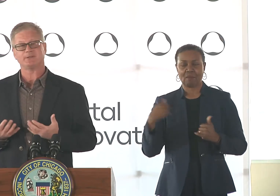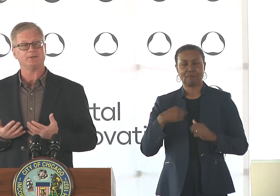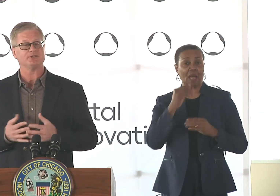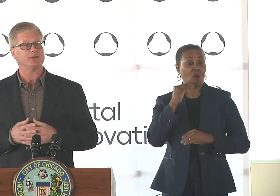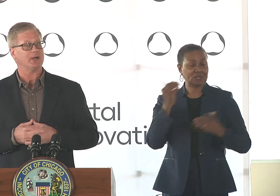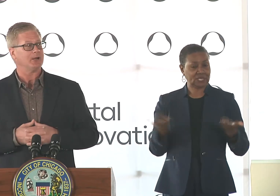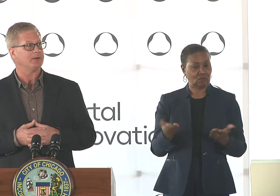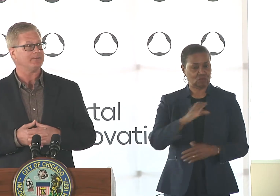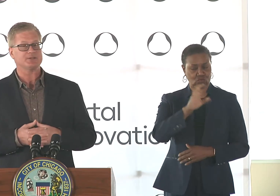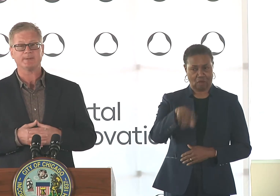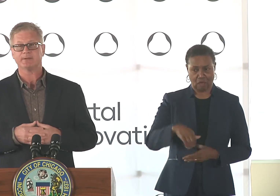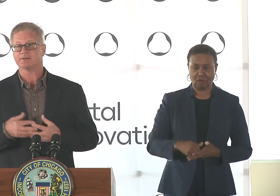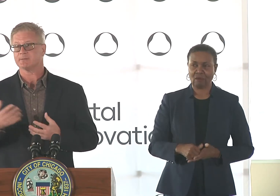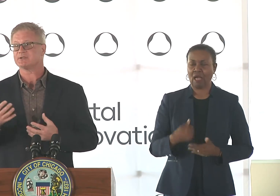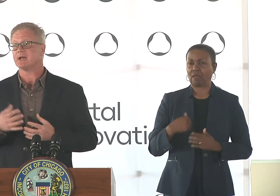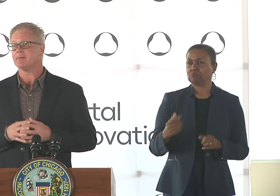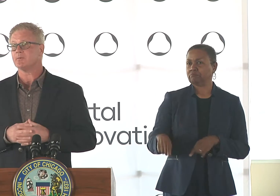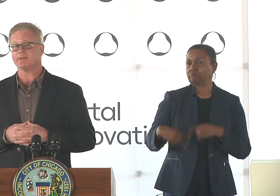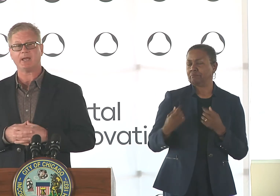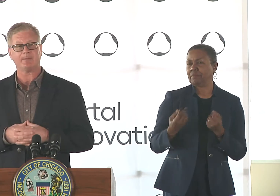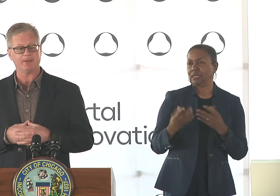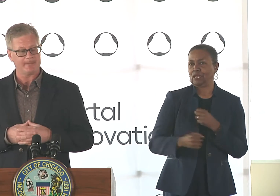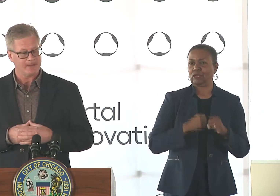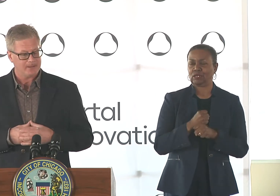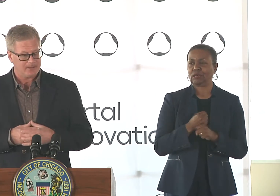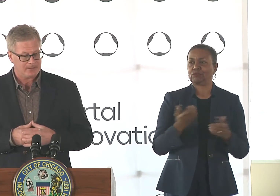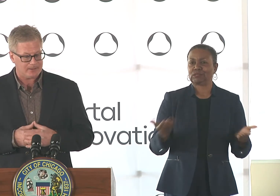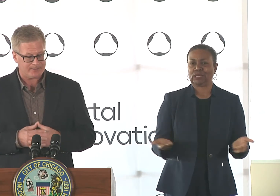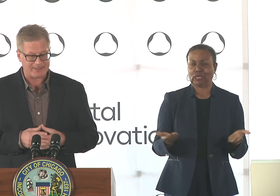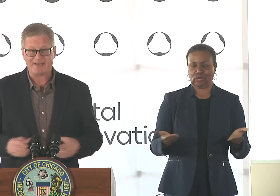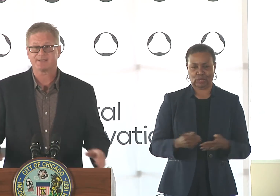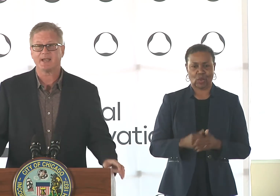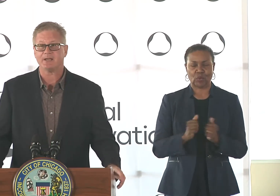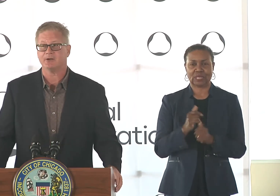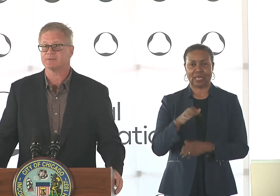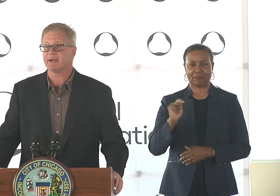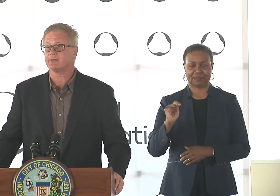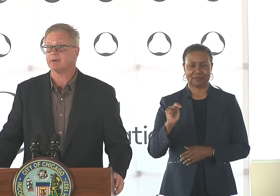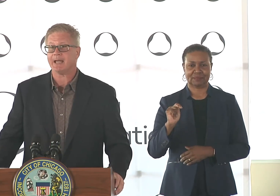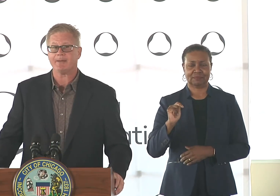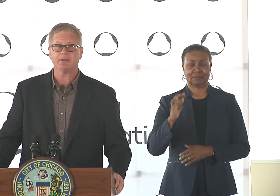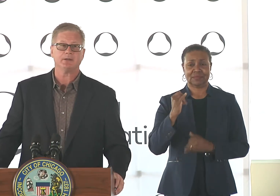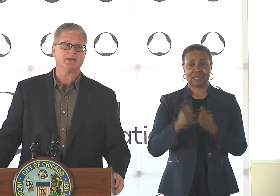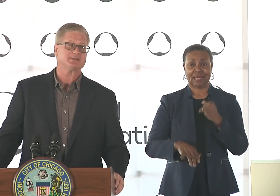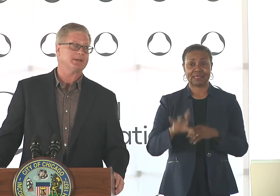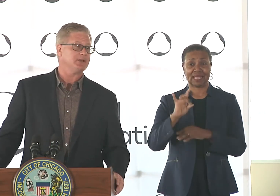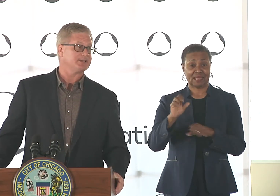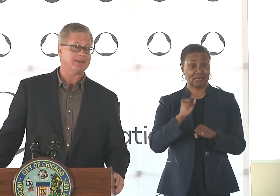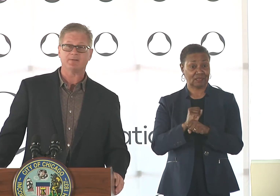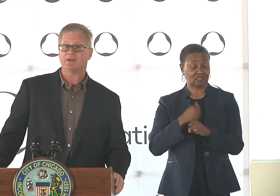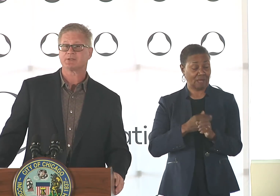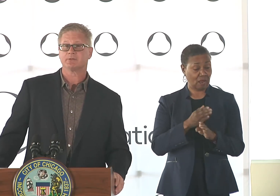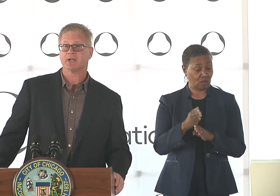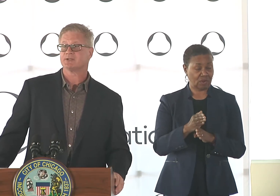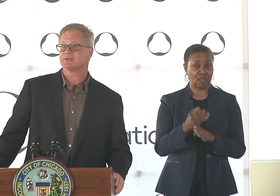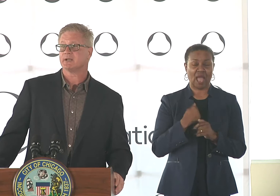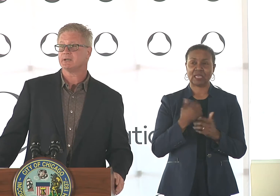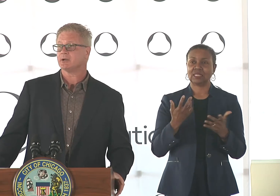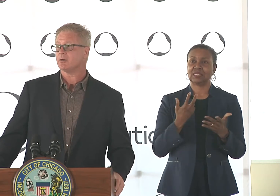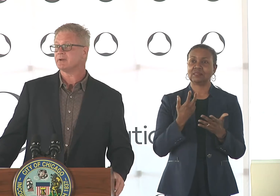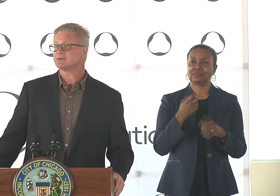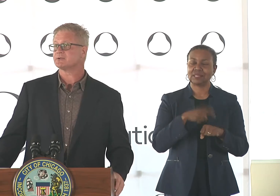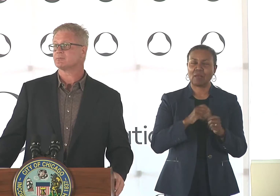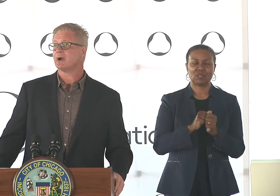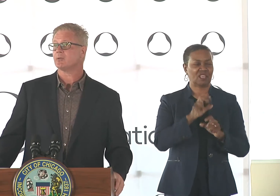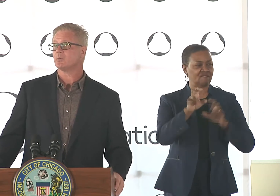home is here in Chicago, having spent so much time with Abbott. The last 8 years of my career at Abbott, I spent a lot of time in investor relations, getting to